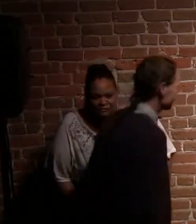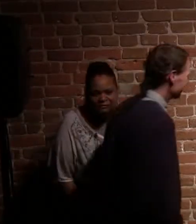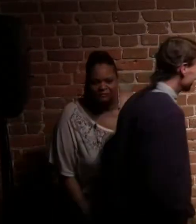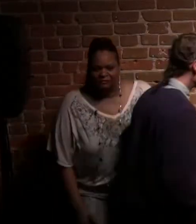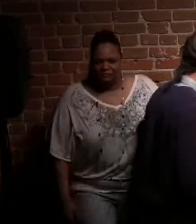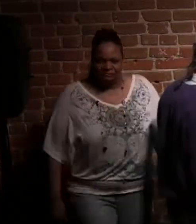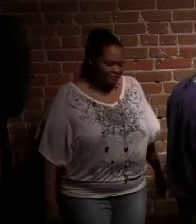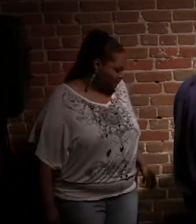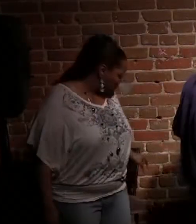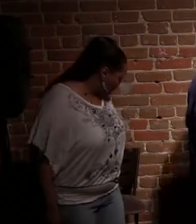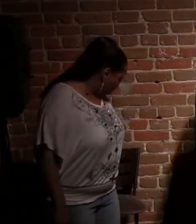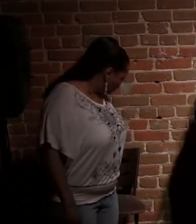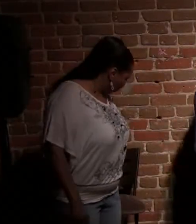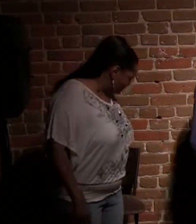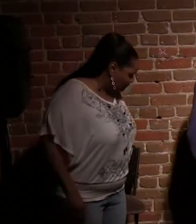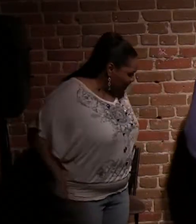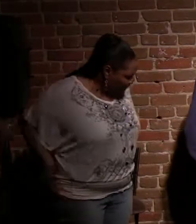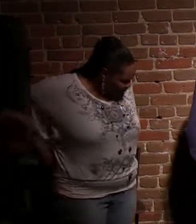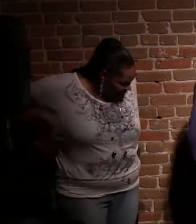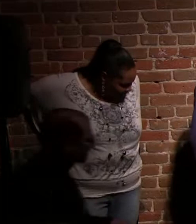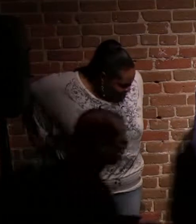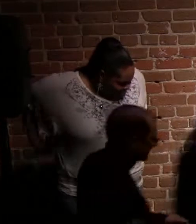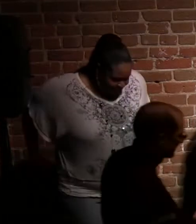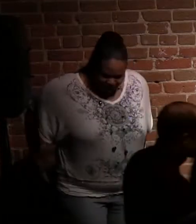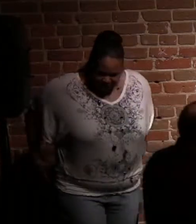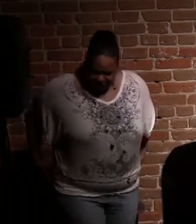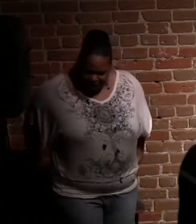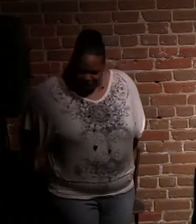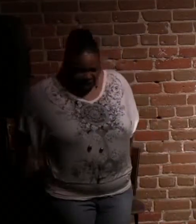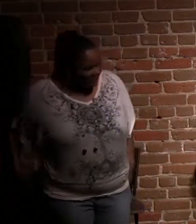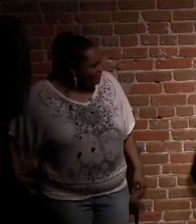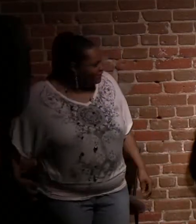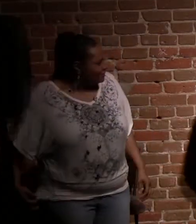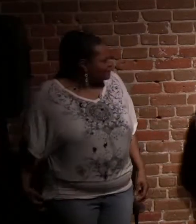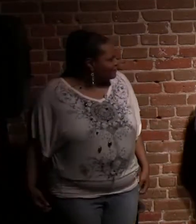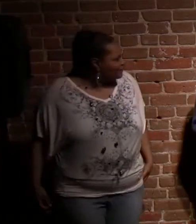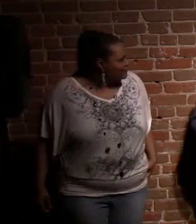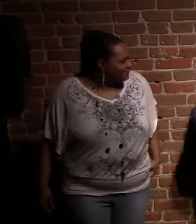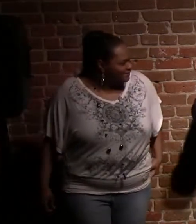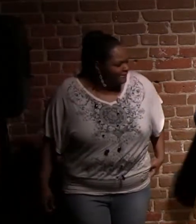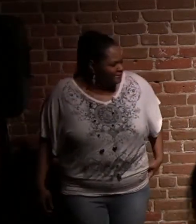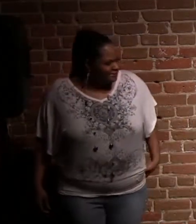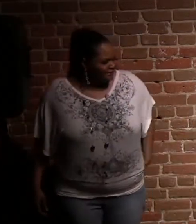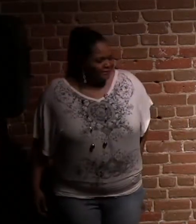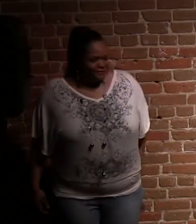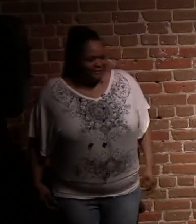Charles, can we get it close? That's really close. What is it? That's close.